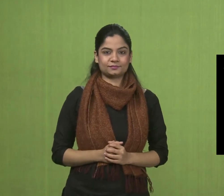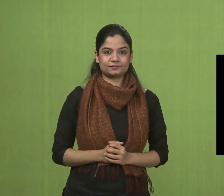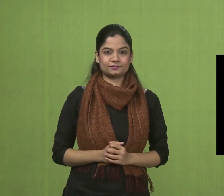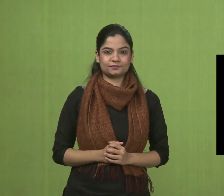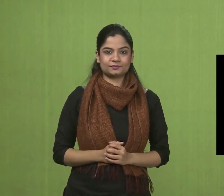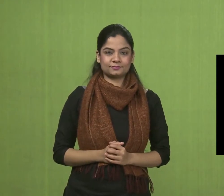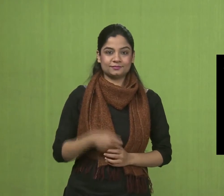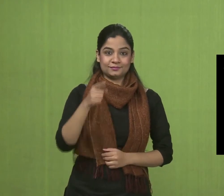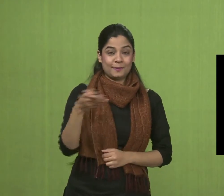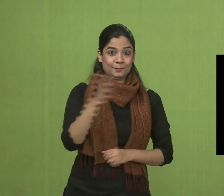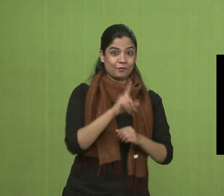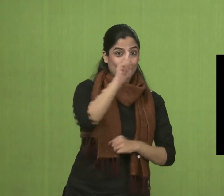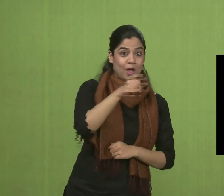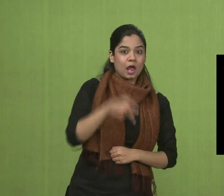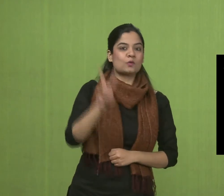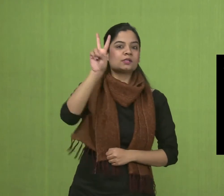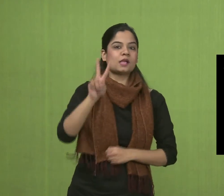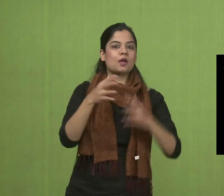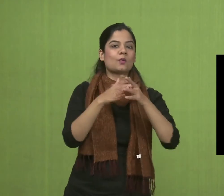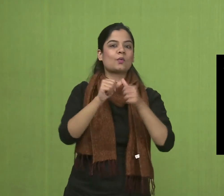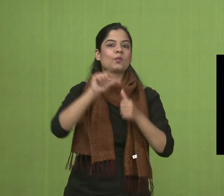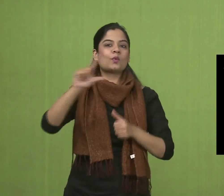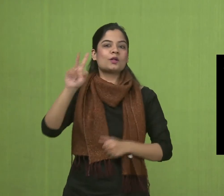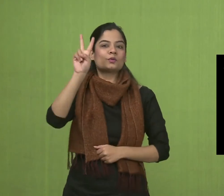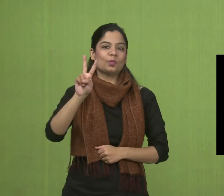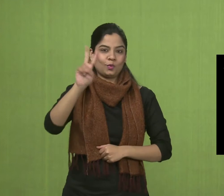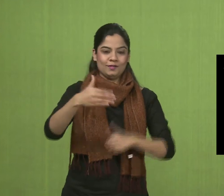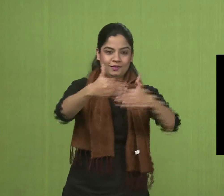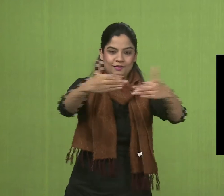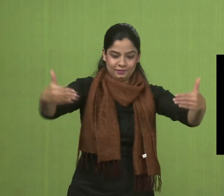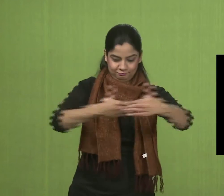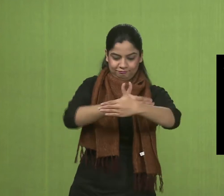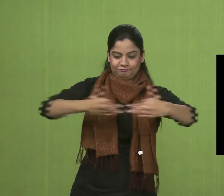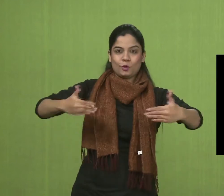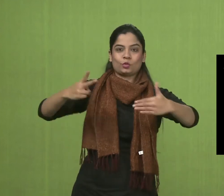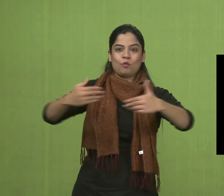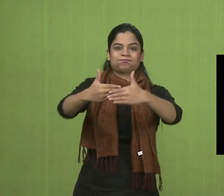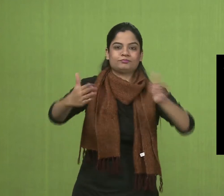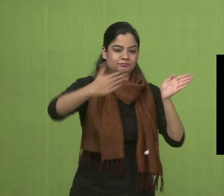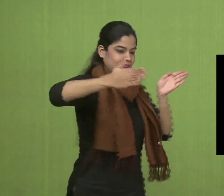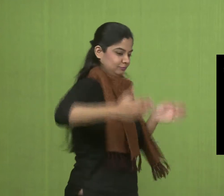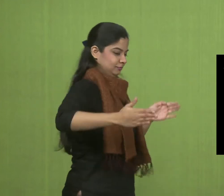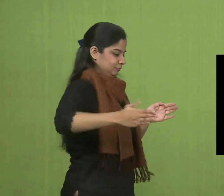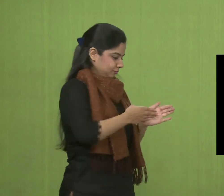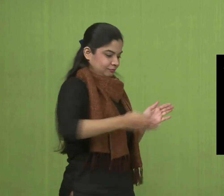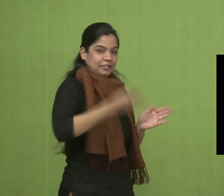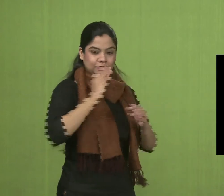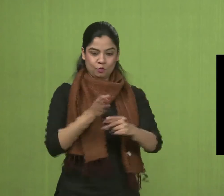Now let's discuss two wall kitchen. Here are the 2 walls that are facing each other and kitchen arrangements are done